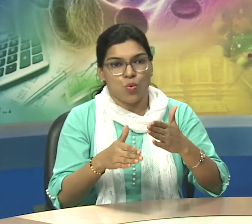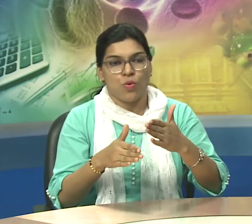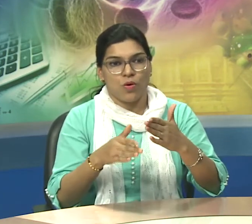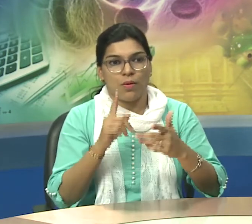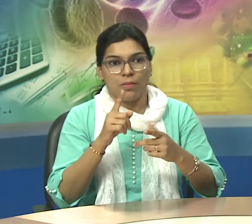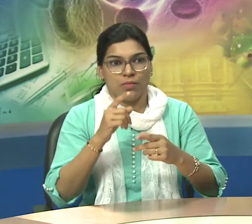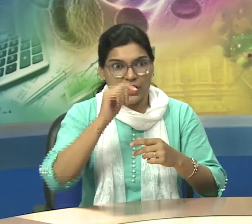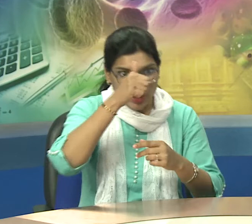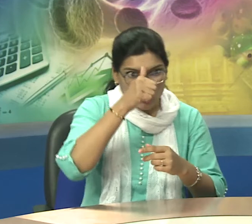"Music has